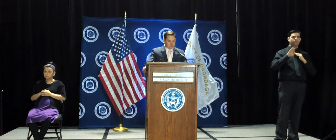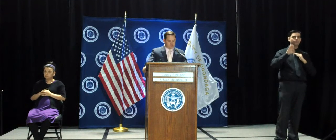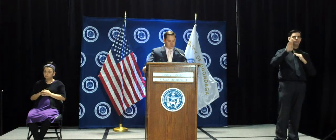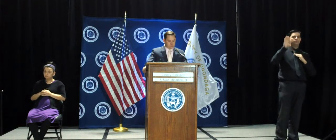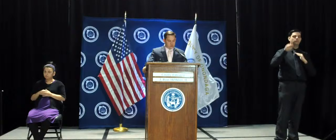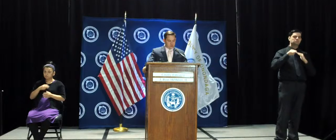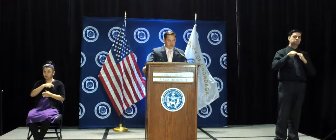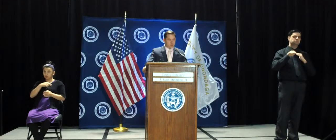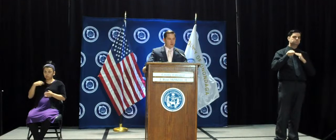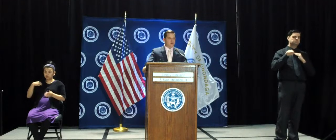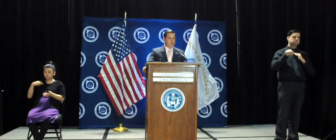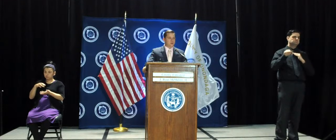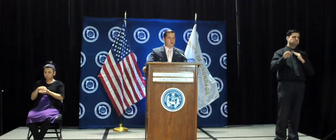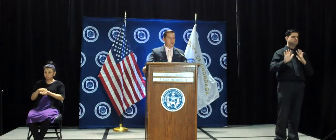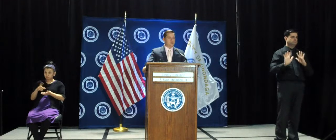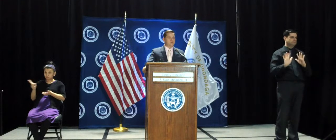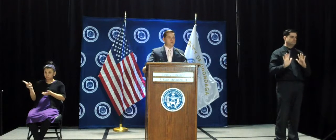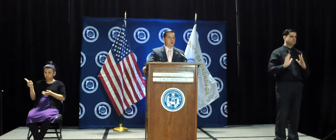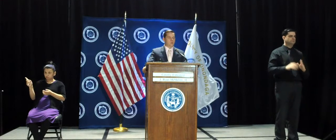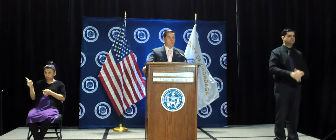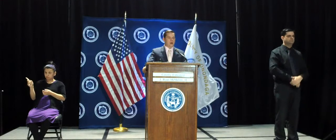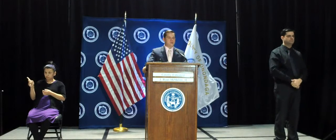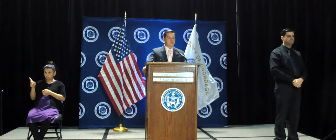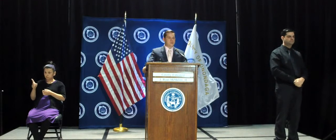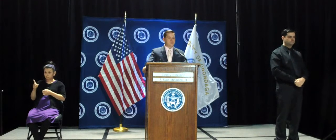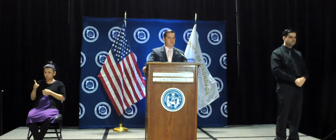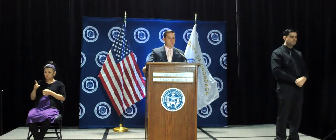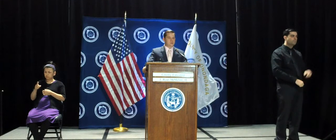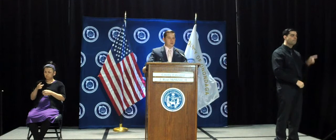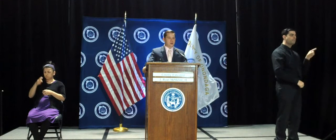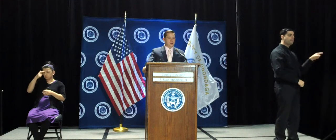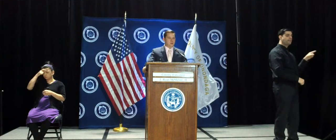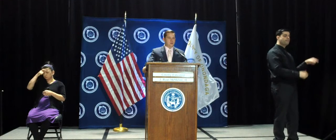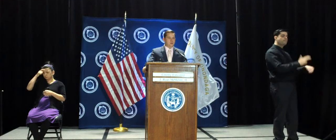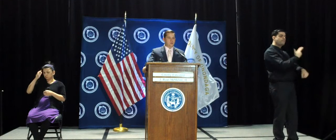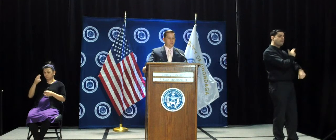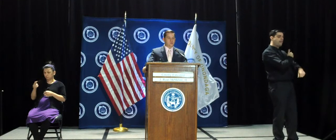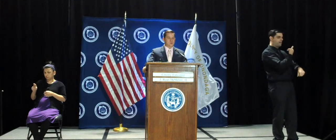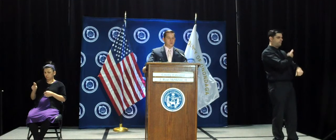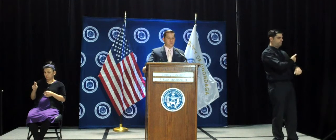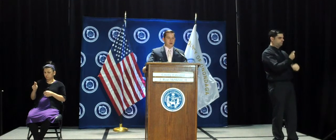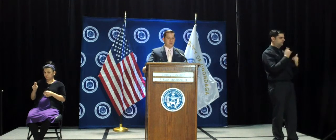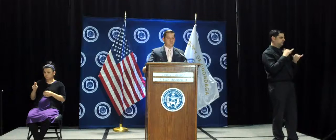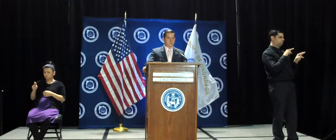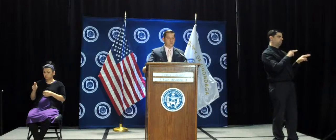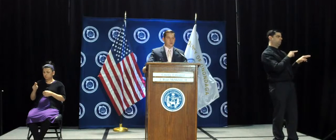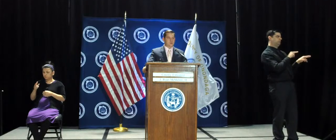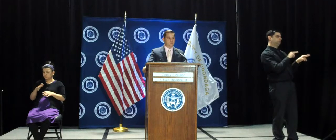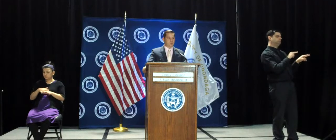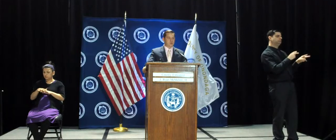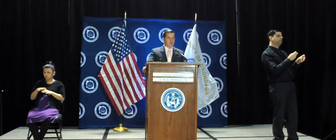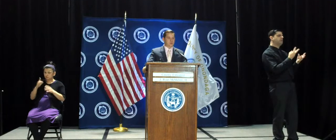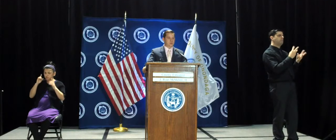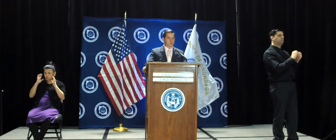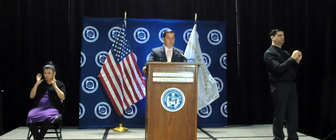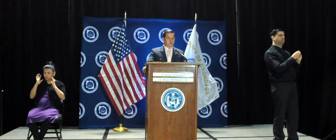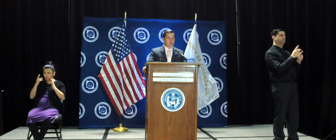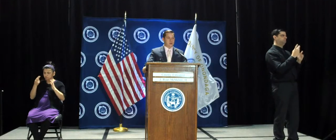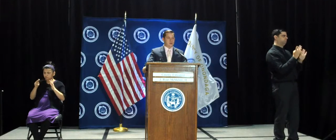Hospitalizations continue to be an issue that we're watching. The good news is our hospital stays are